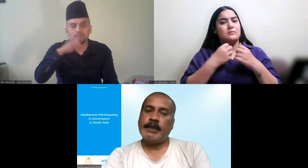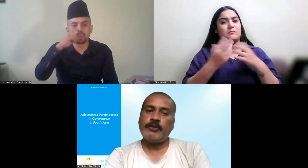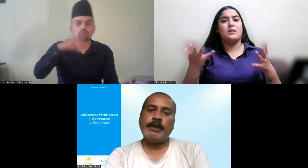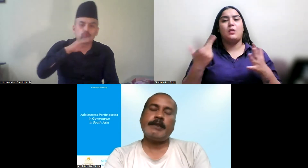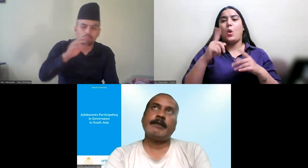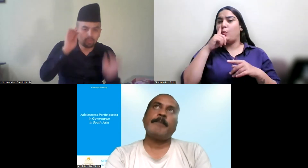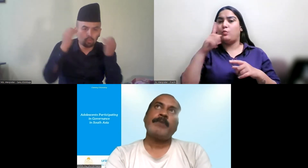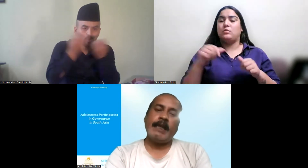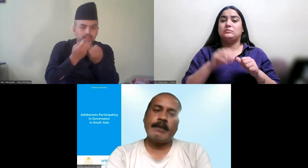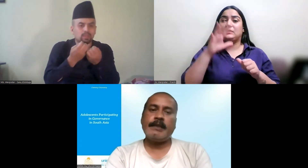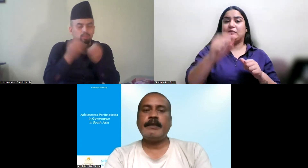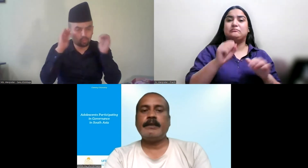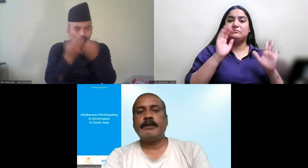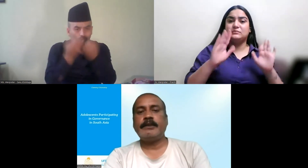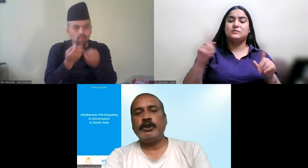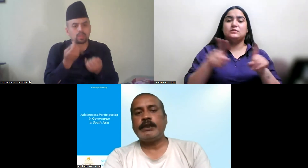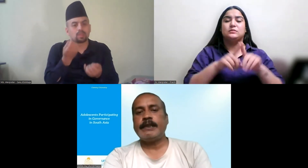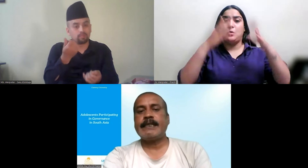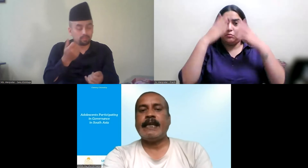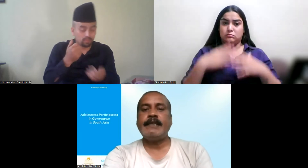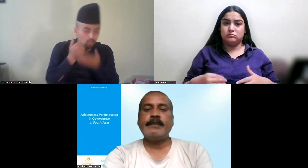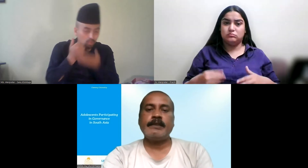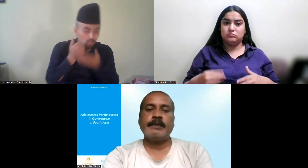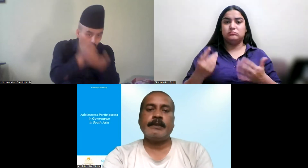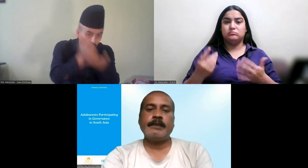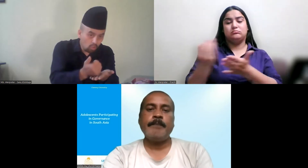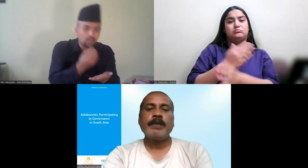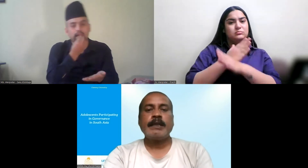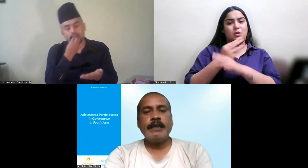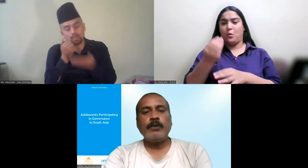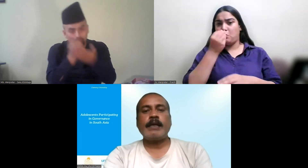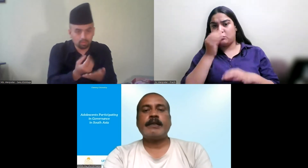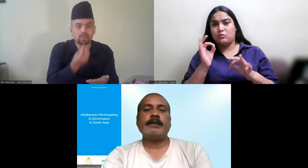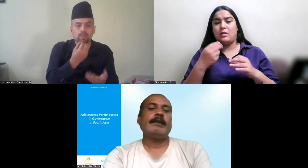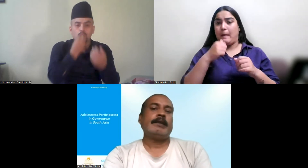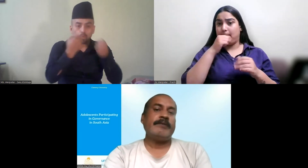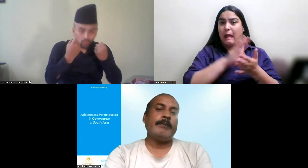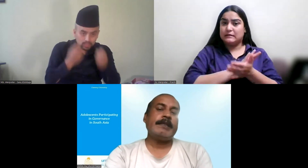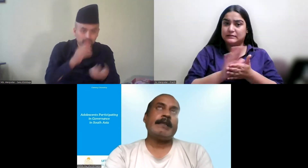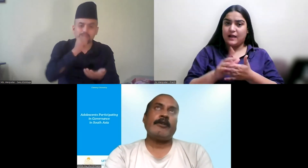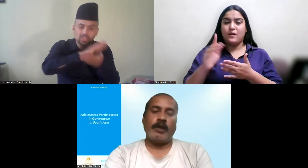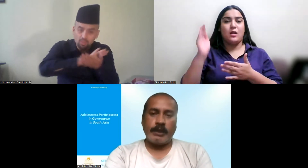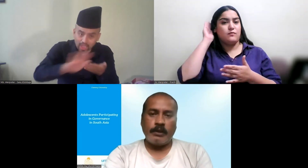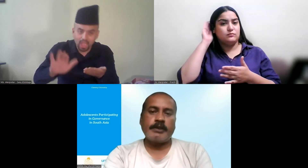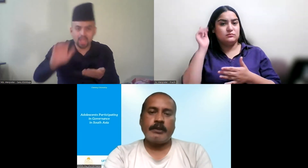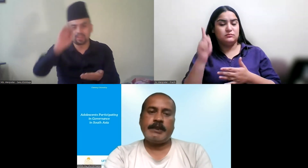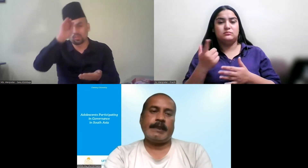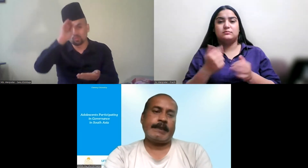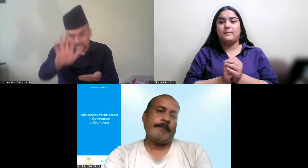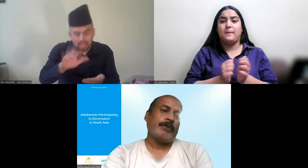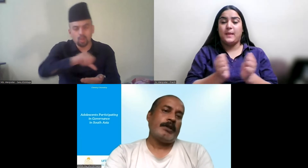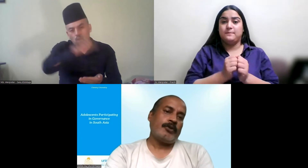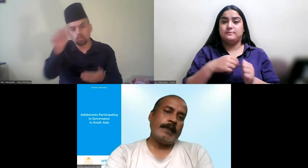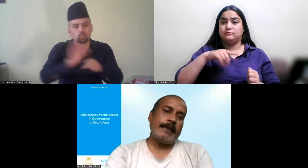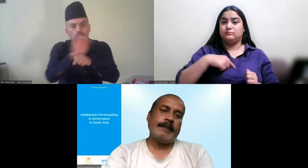protection, education, healthcare, nutrition, sanitation, clean water, information, and other